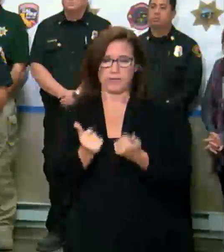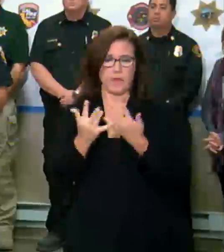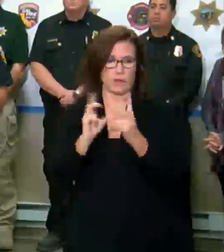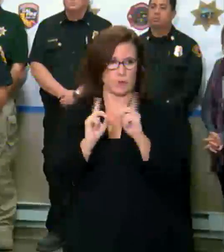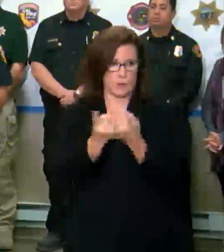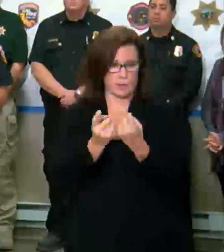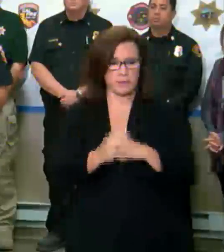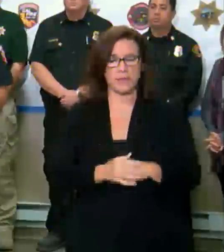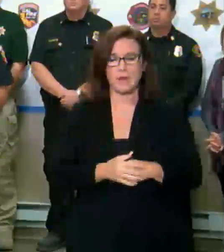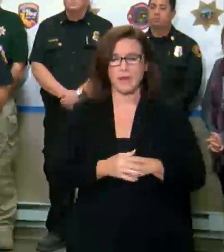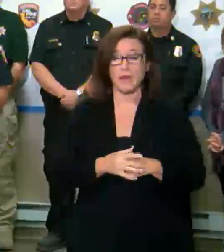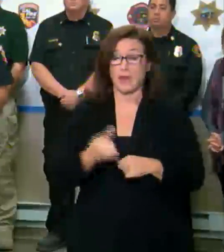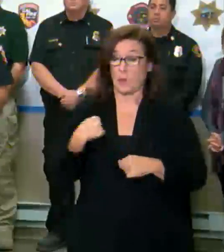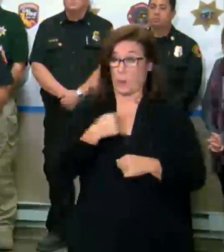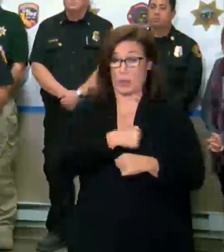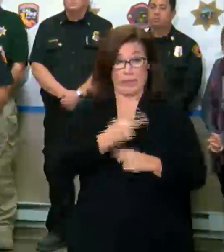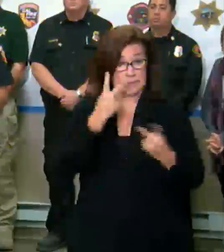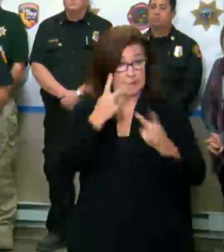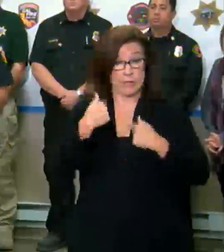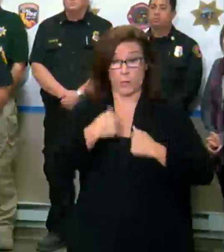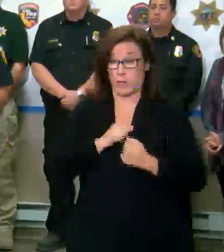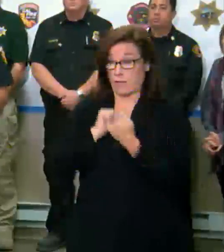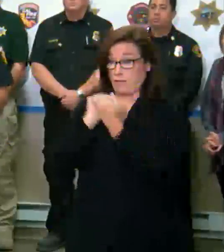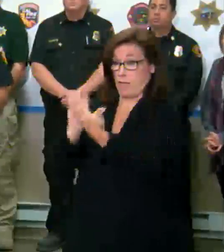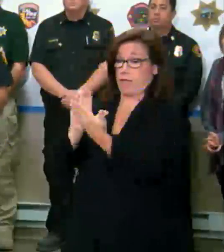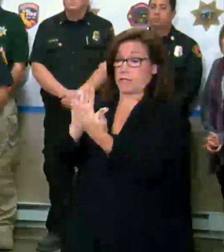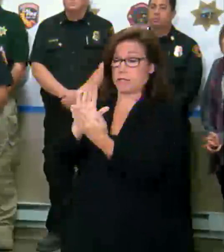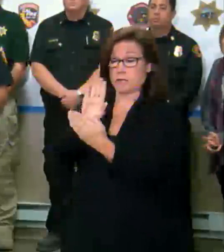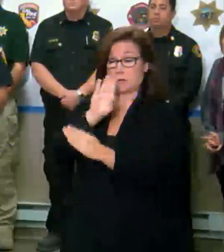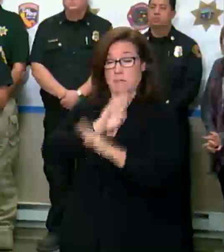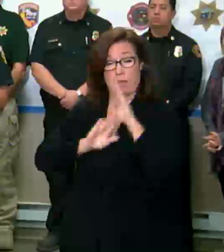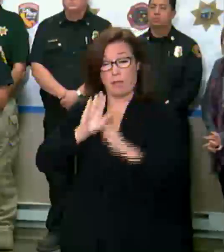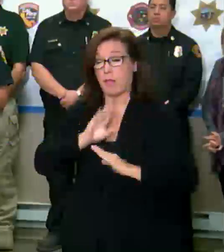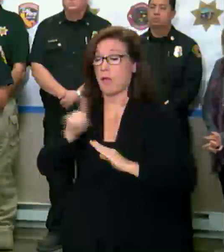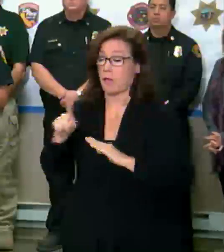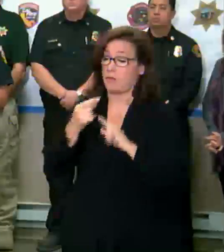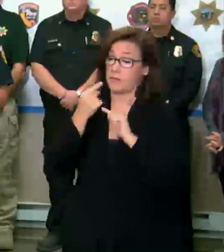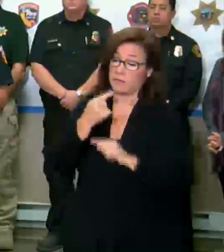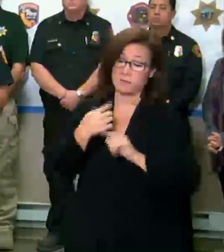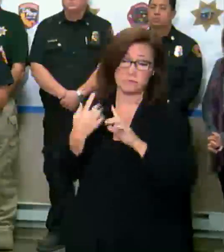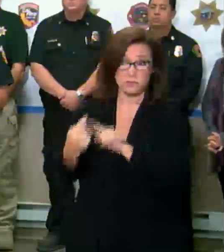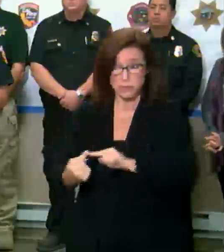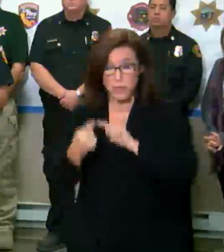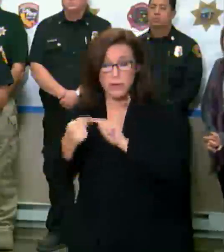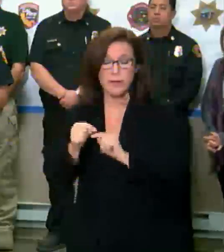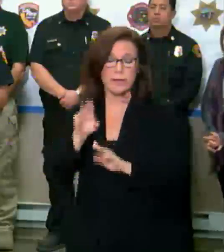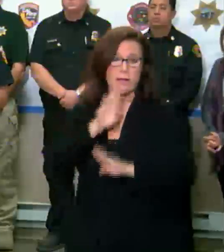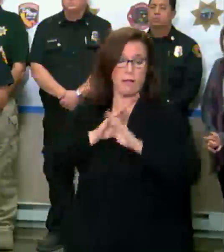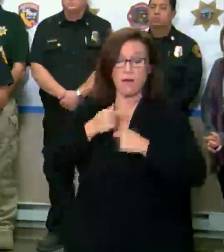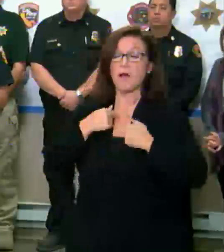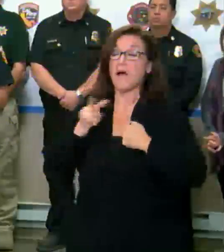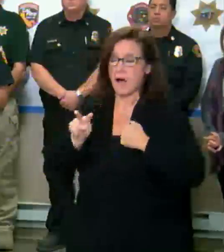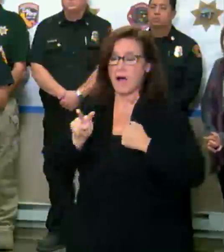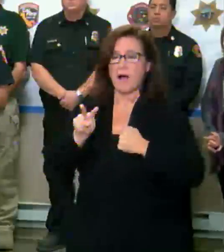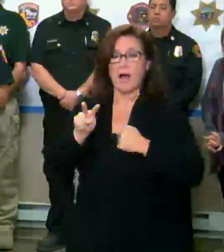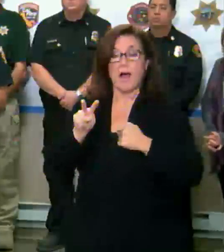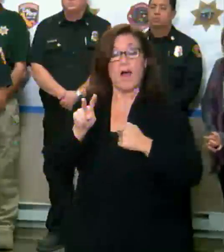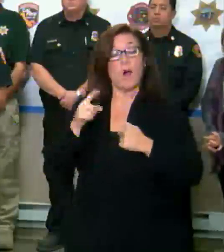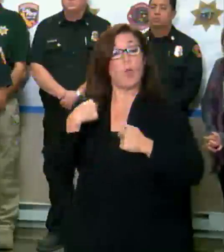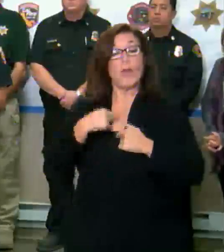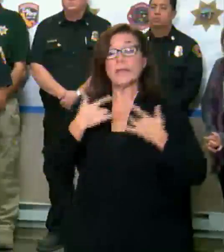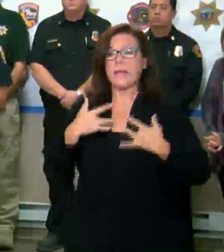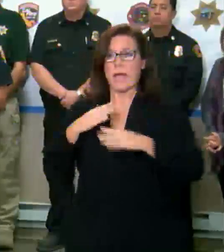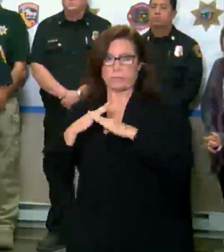adversity, especially when we drop our boundaries and borders and cooperate together. And what we saw over the course of 8 days is truly amazing.